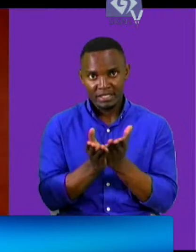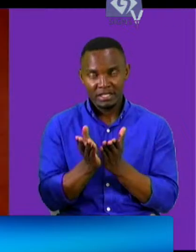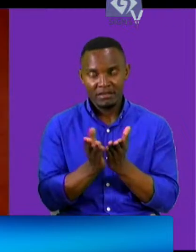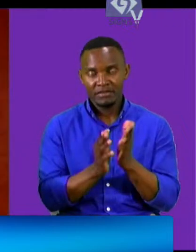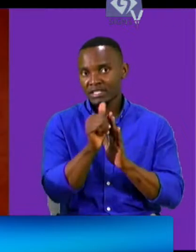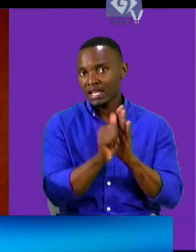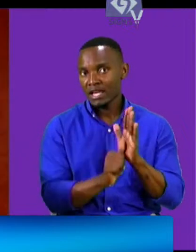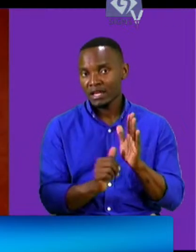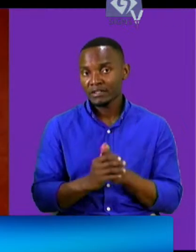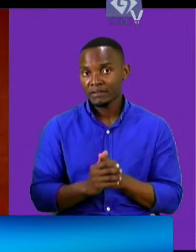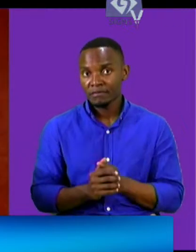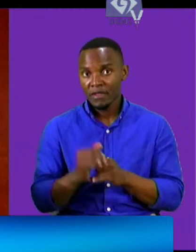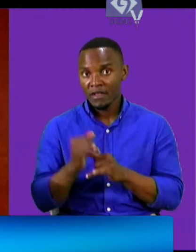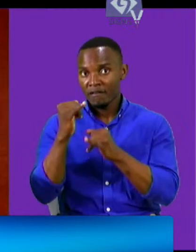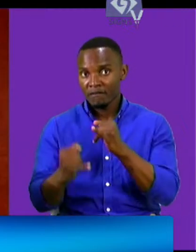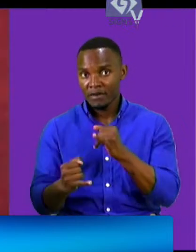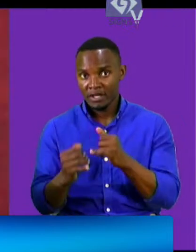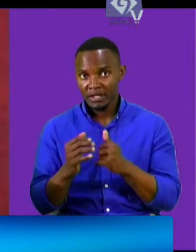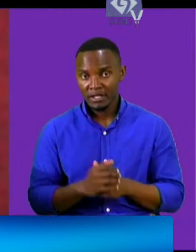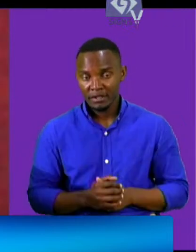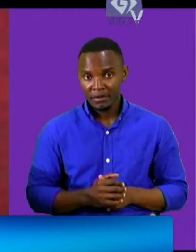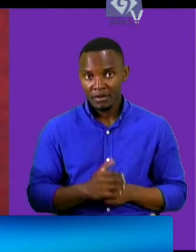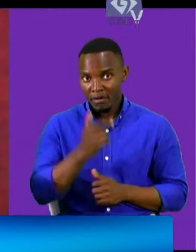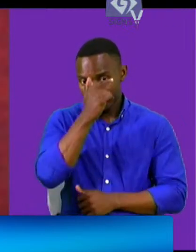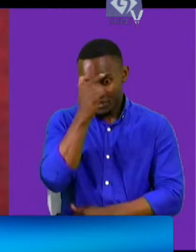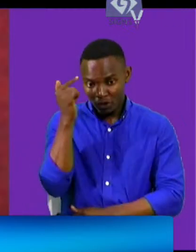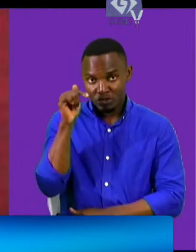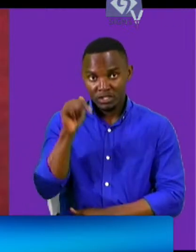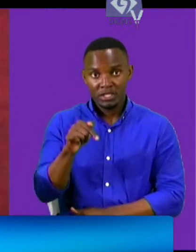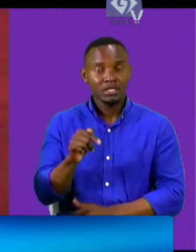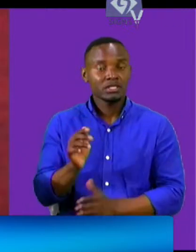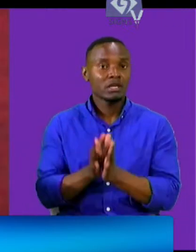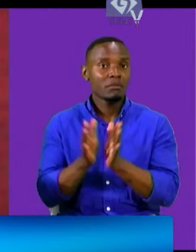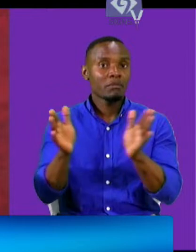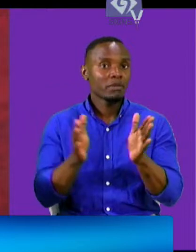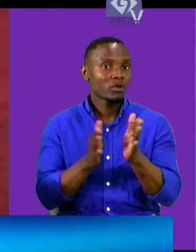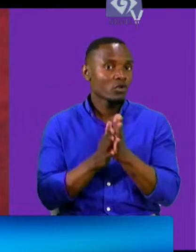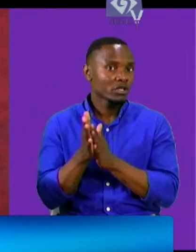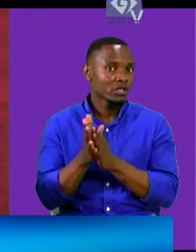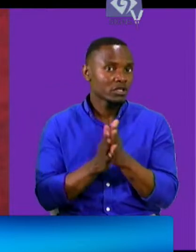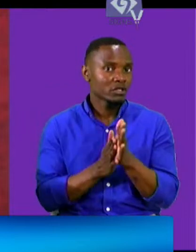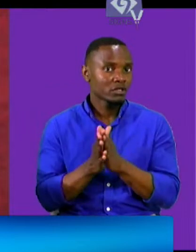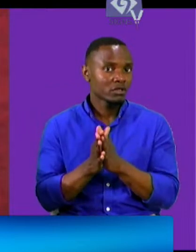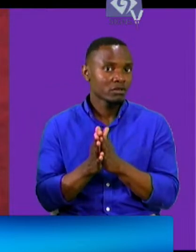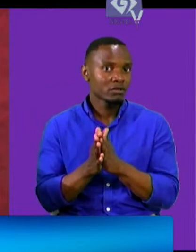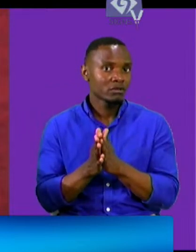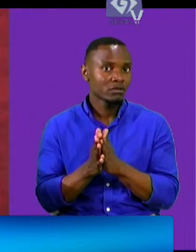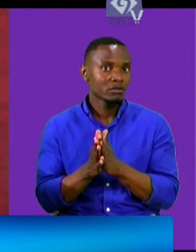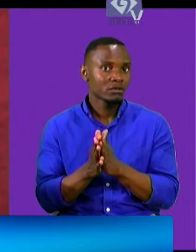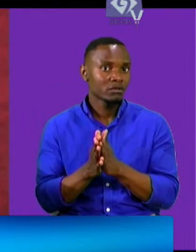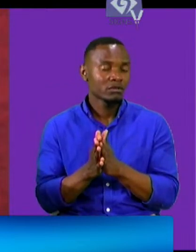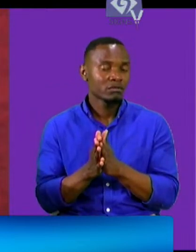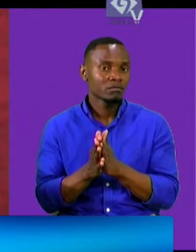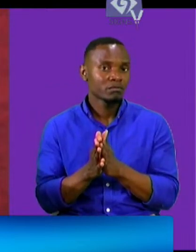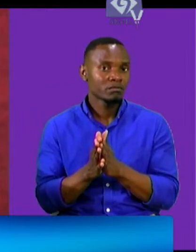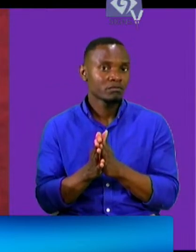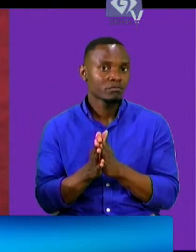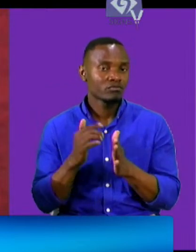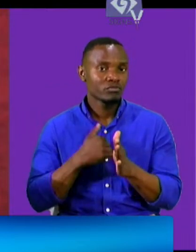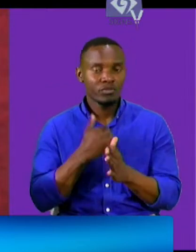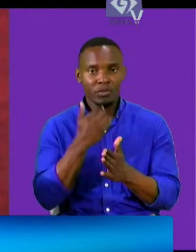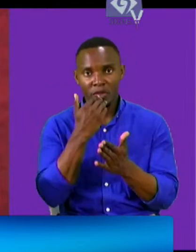And finally, this being a public interest litigation, I make no order on costs. Thank you.